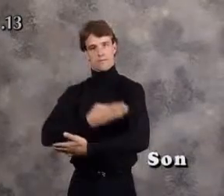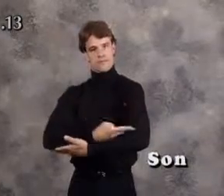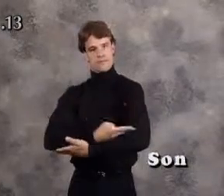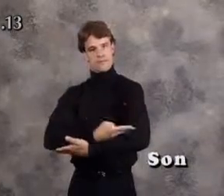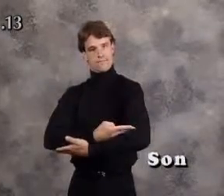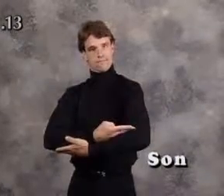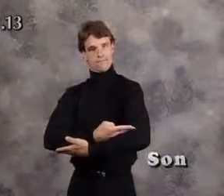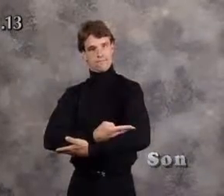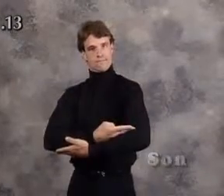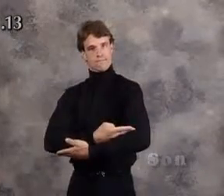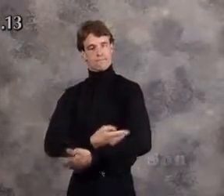Sun.